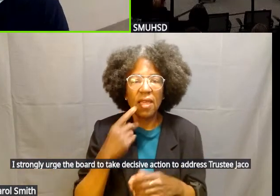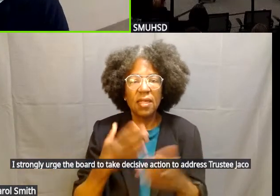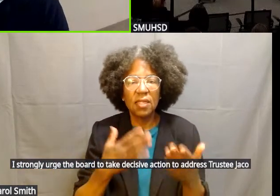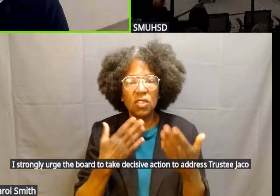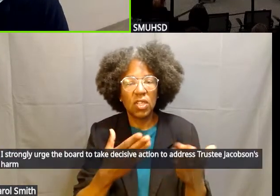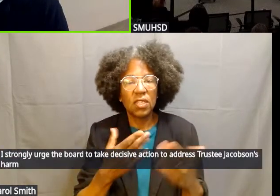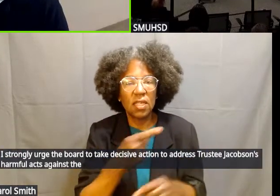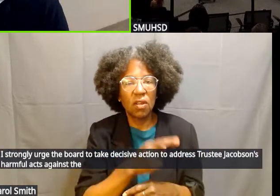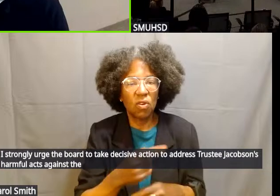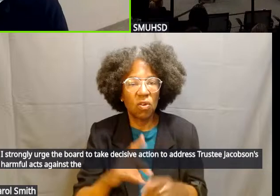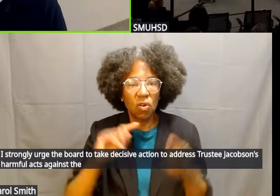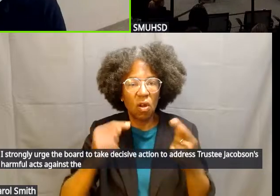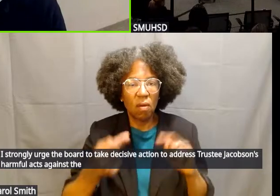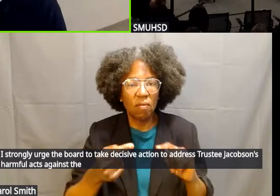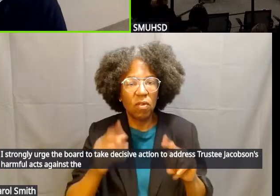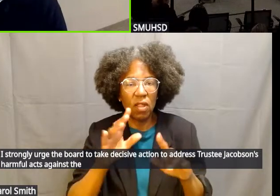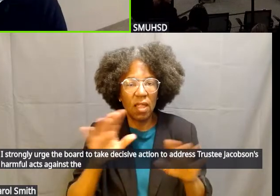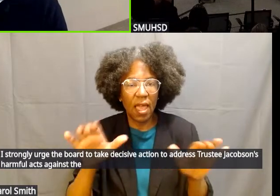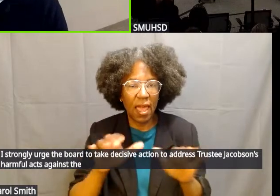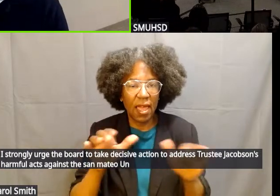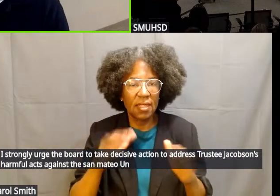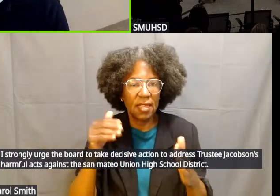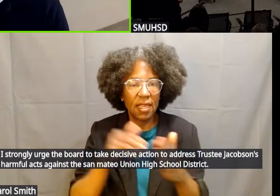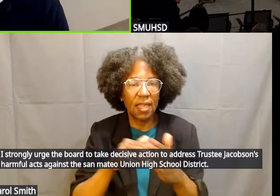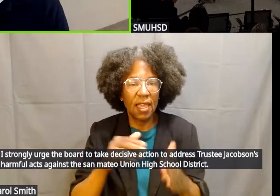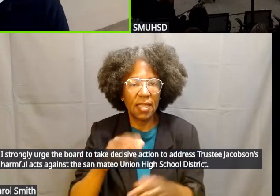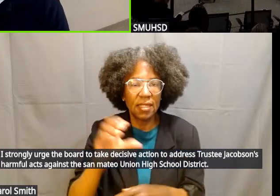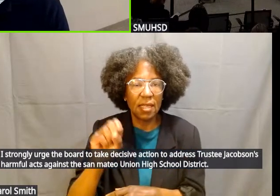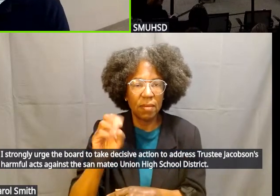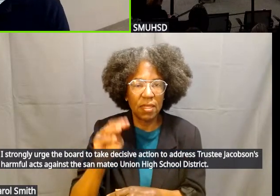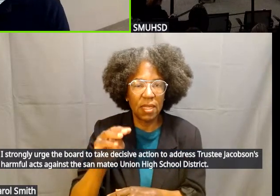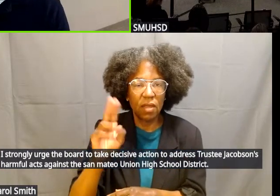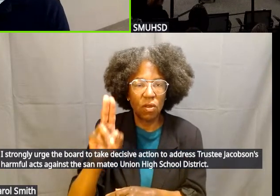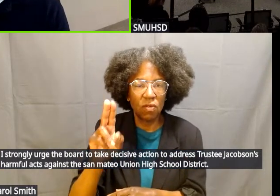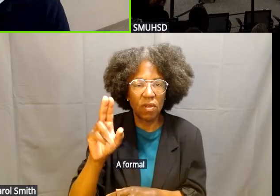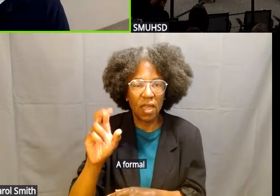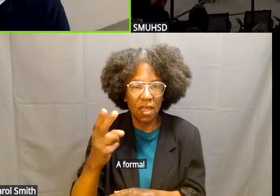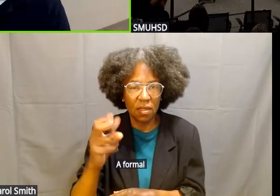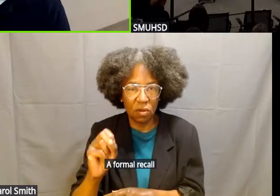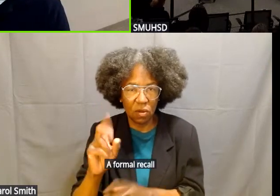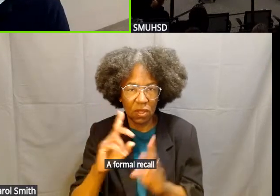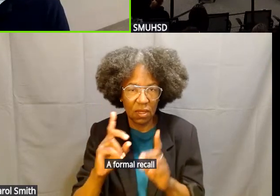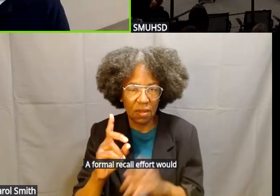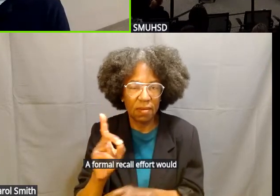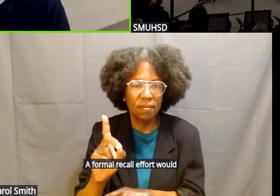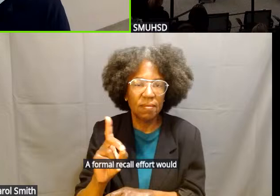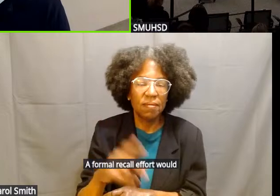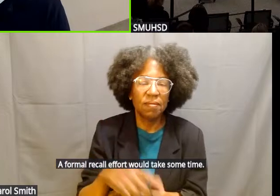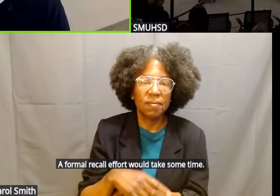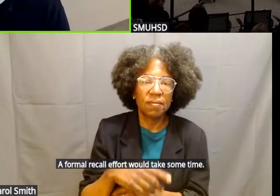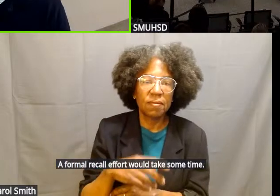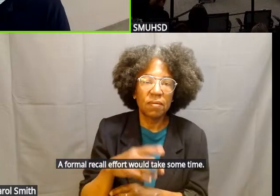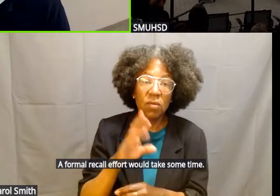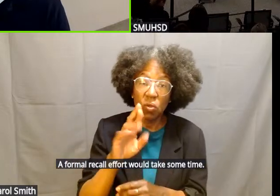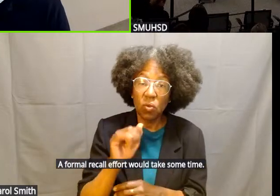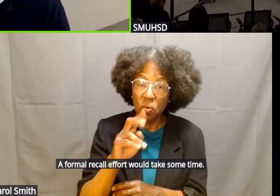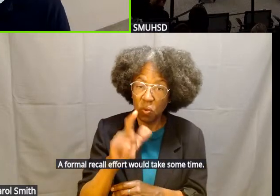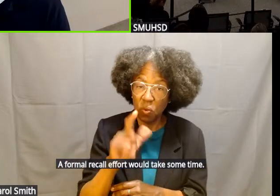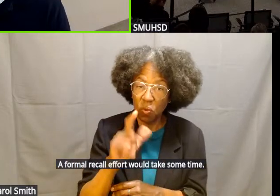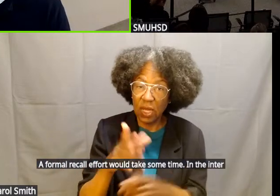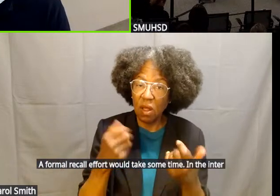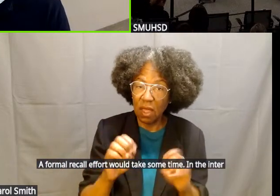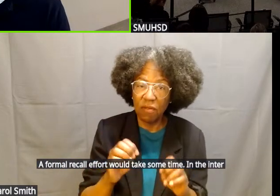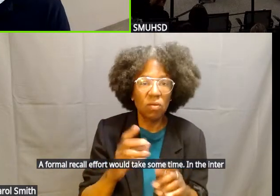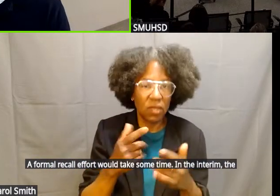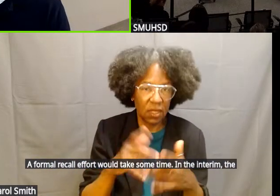acts against the San Mateo Union High School District. A formal recall effort would take some time. In the interim, the board